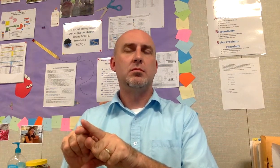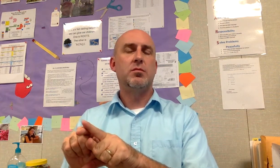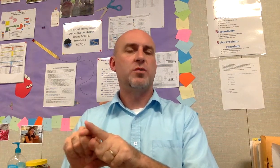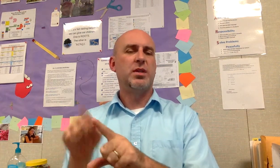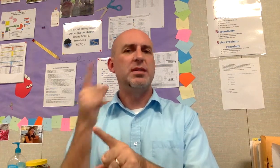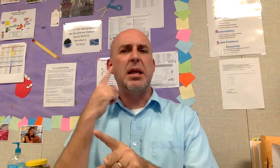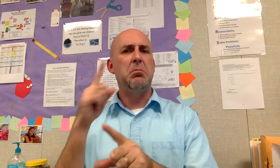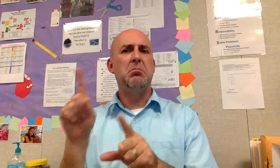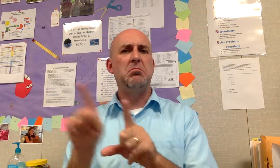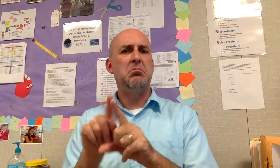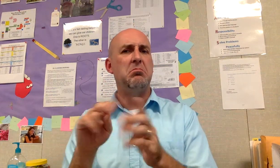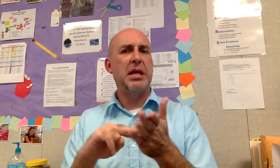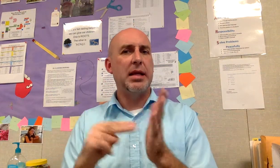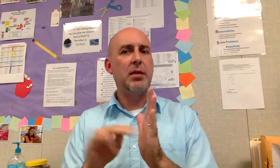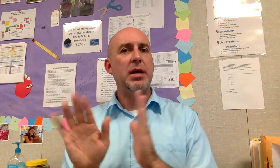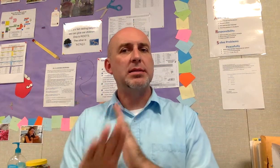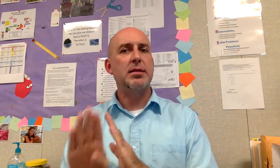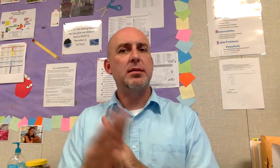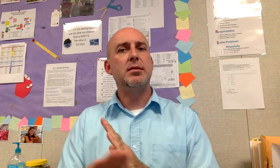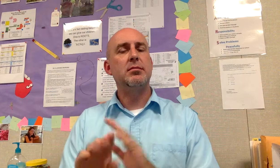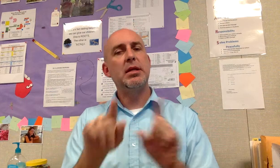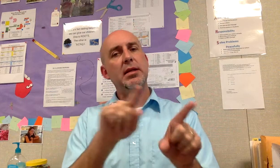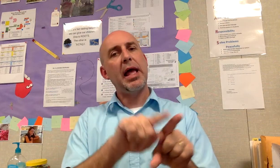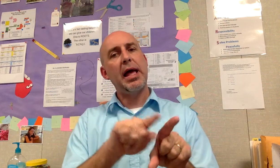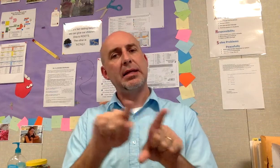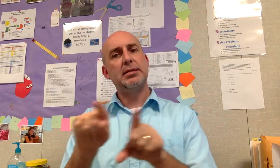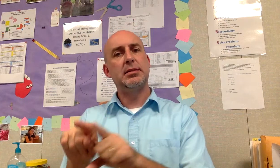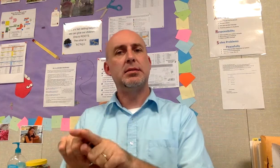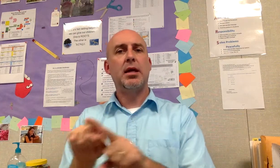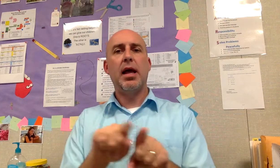for the same meaning, basically. As.